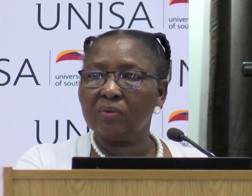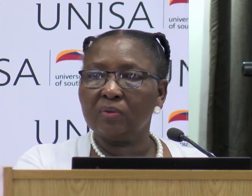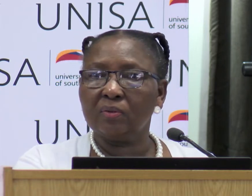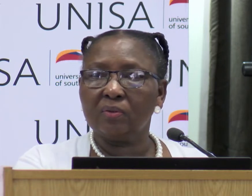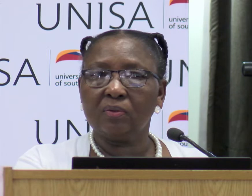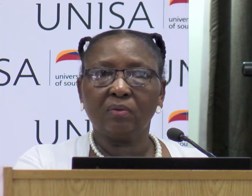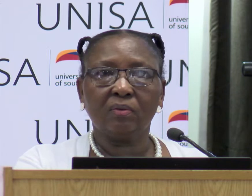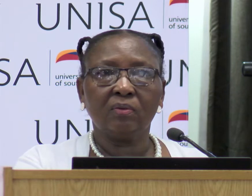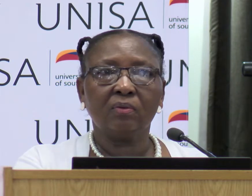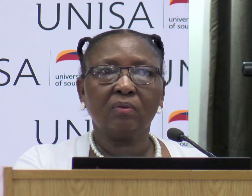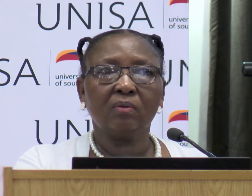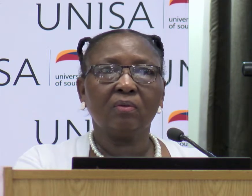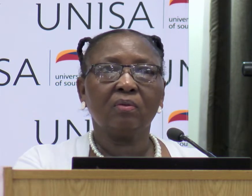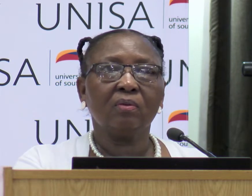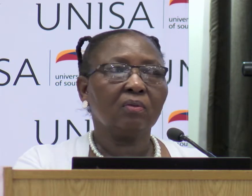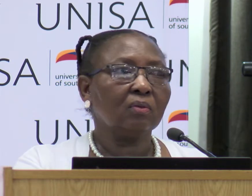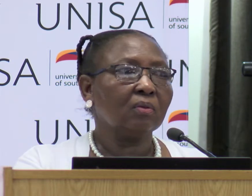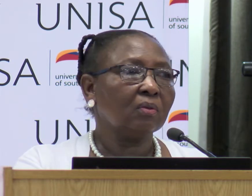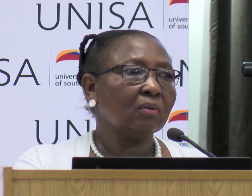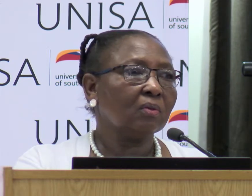now. Can you hear the speaker?